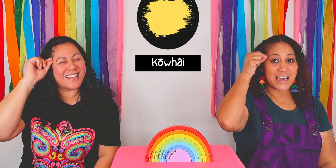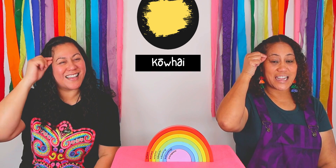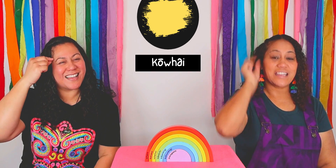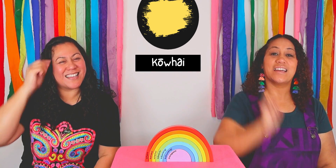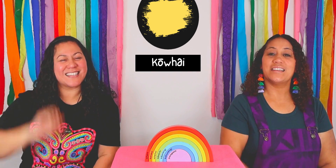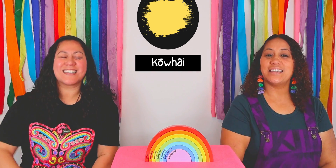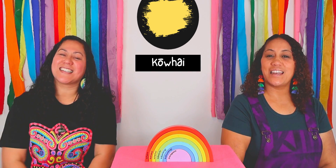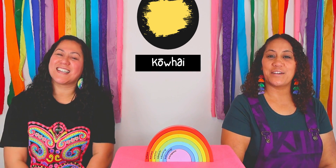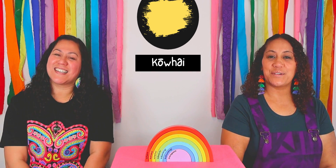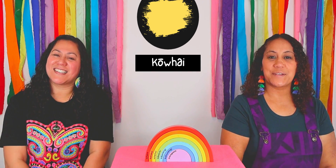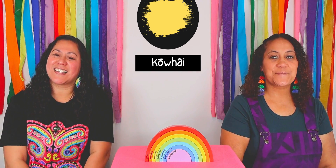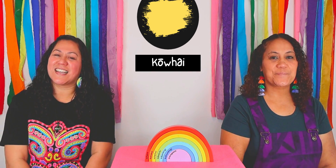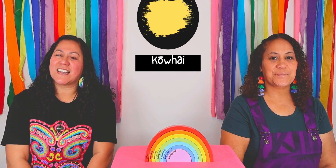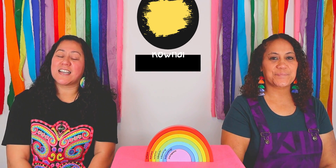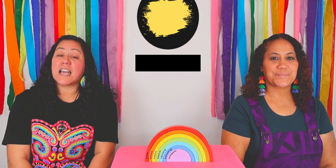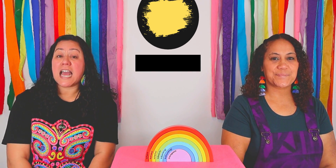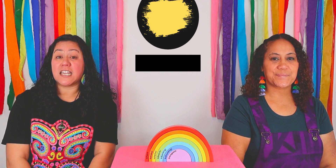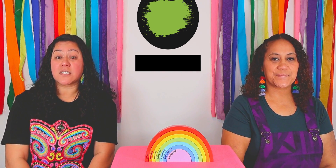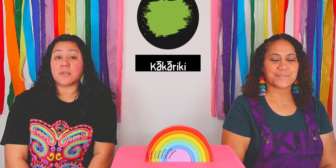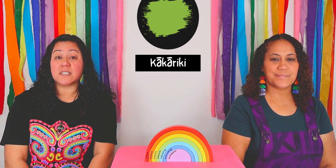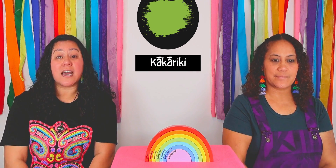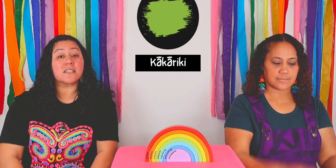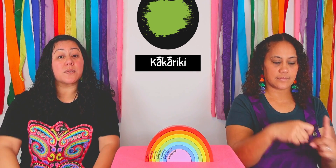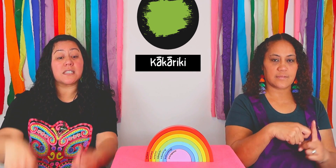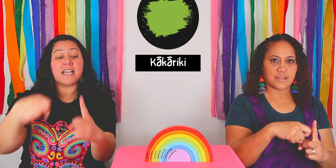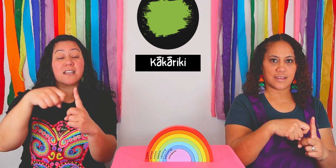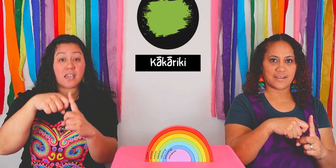Kōwhai, yellow. Our next one starts with the sound K,